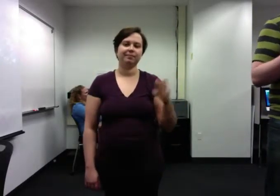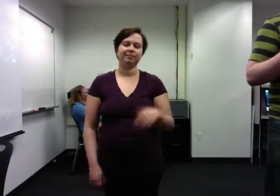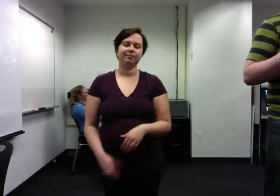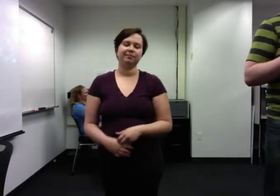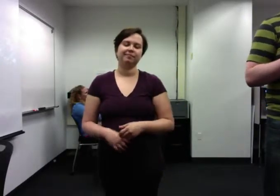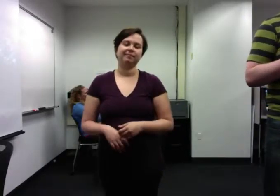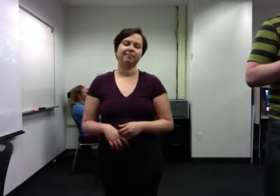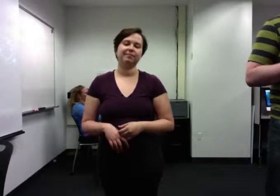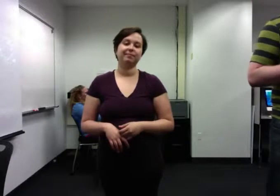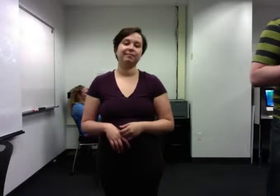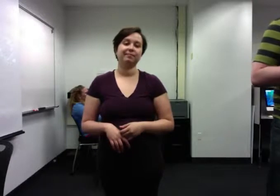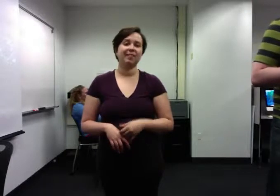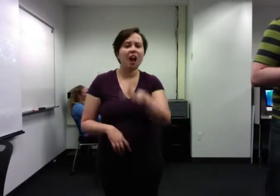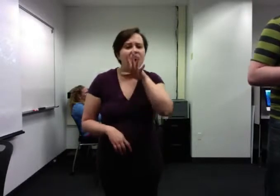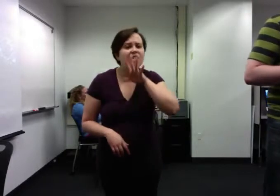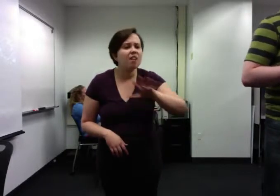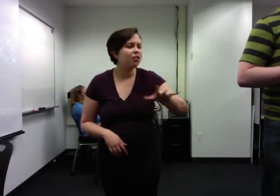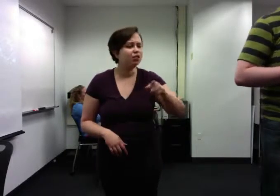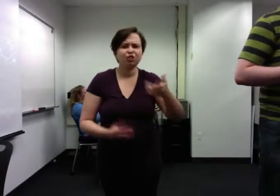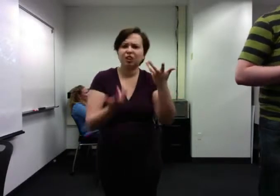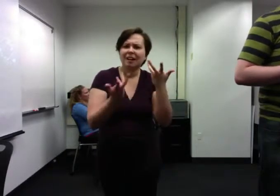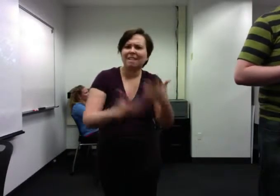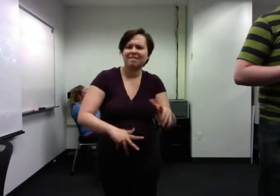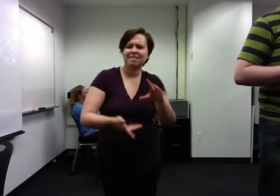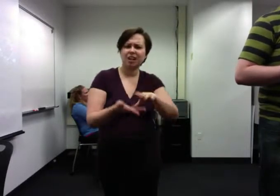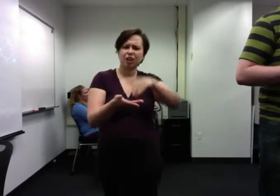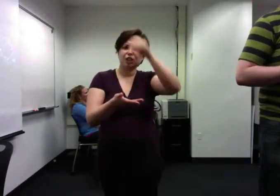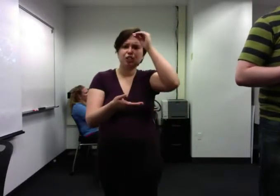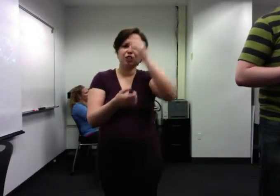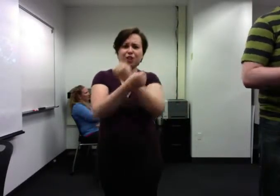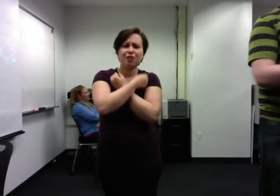5 years old, and she'd already learned that love can be painful.